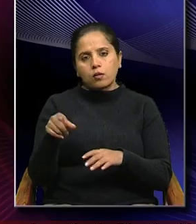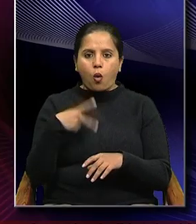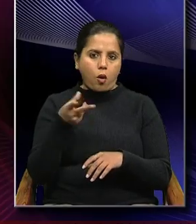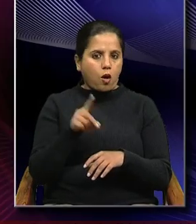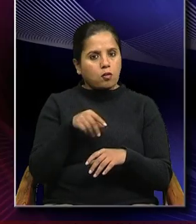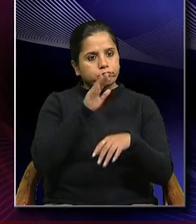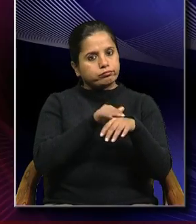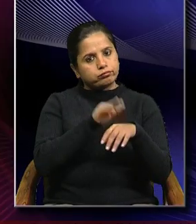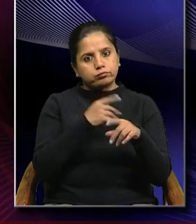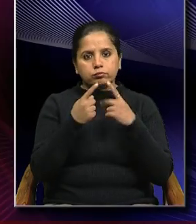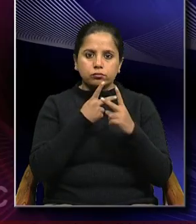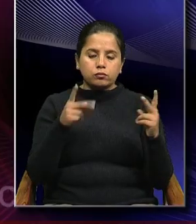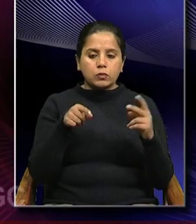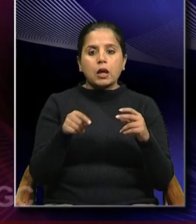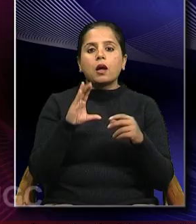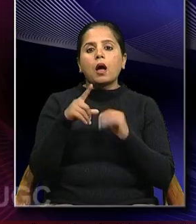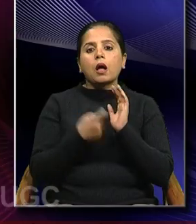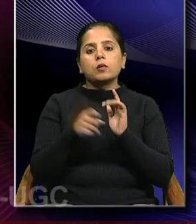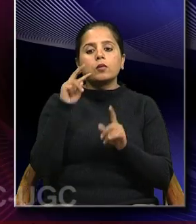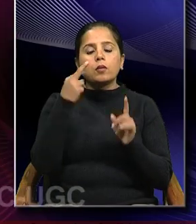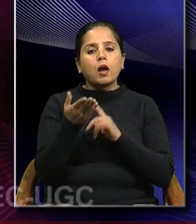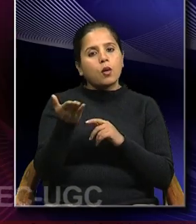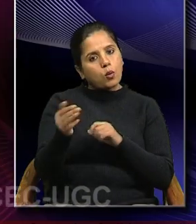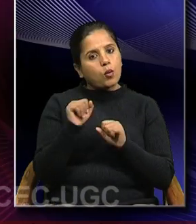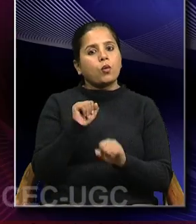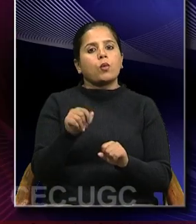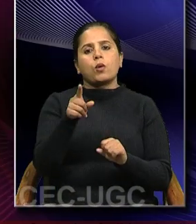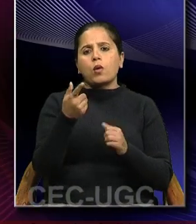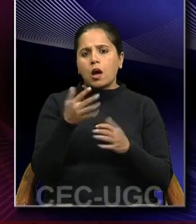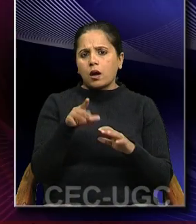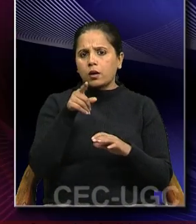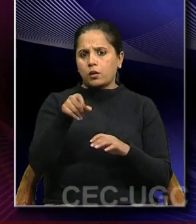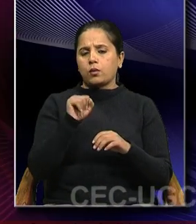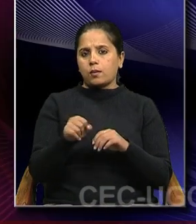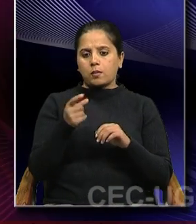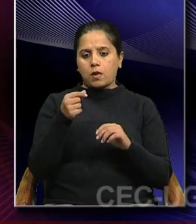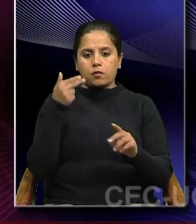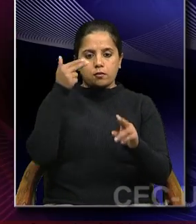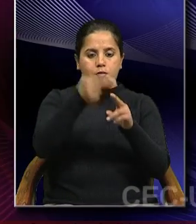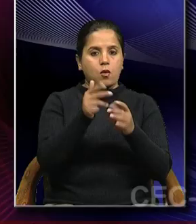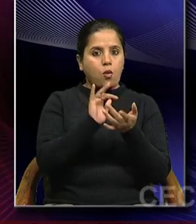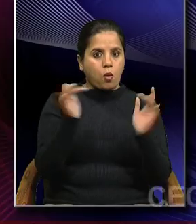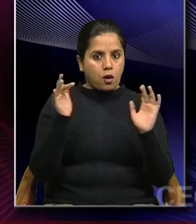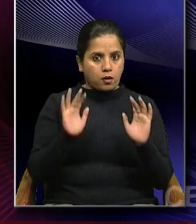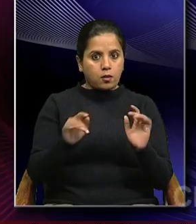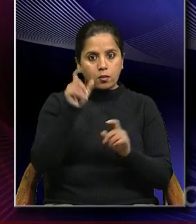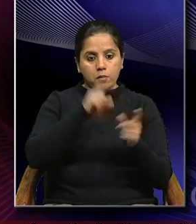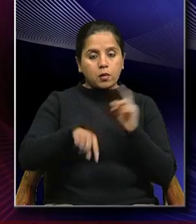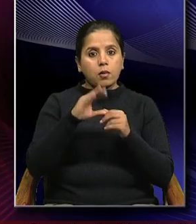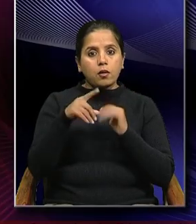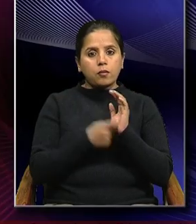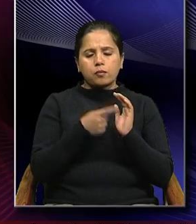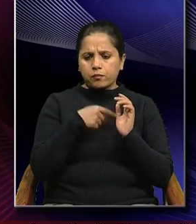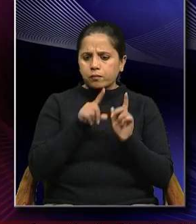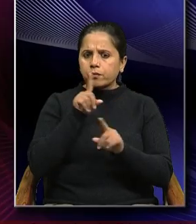So, this is what the customer's perspective is. Whenever you are quoting a price online, customers are going to